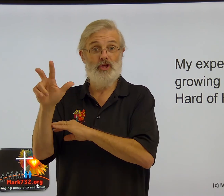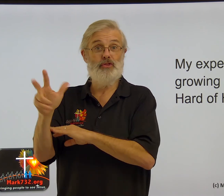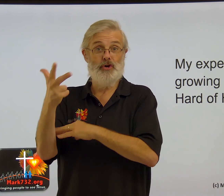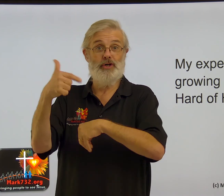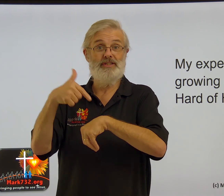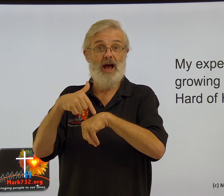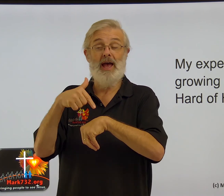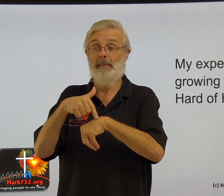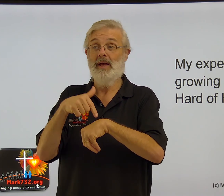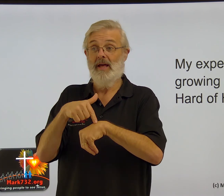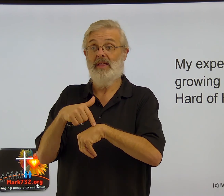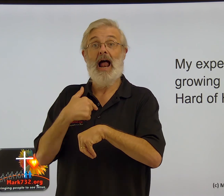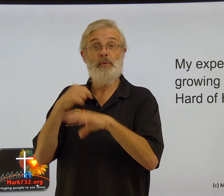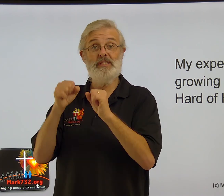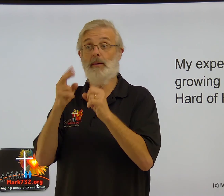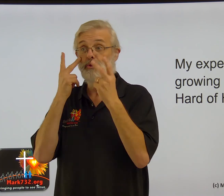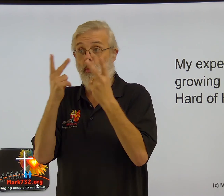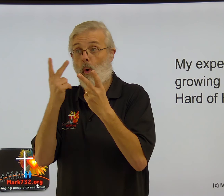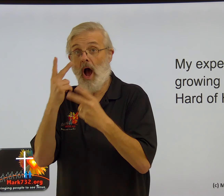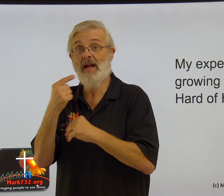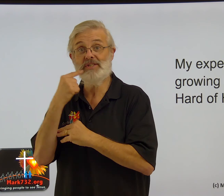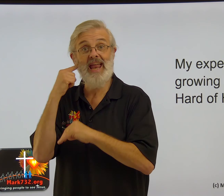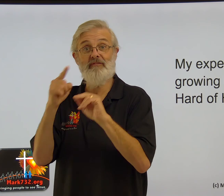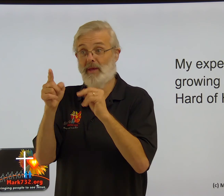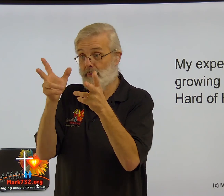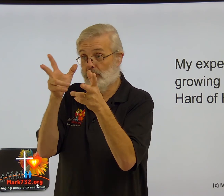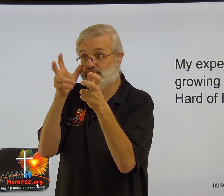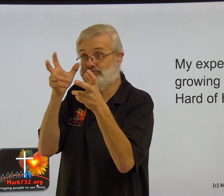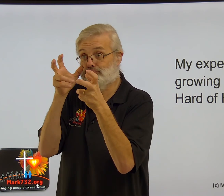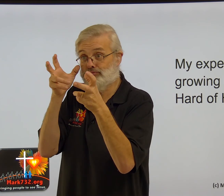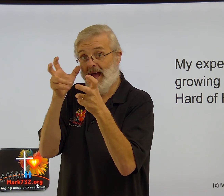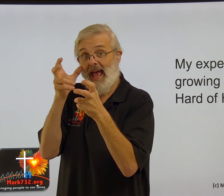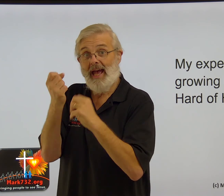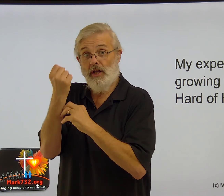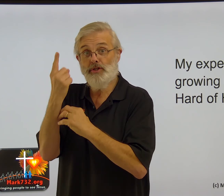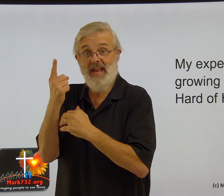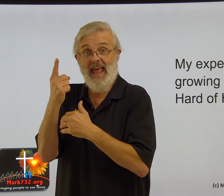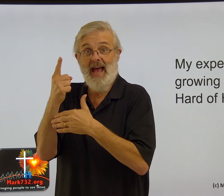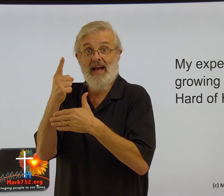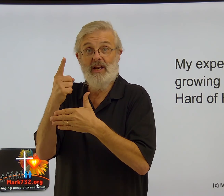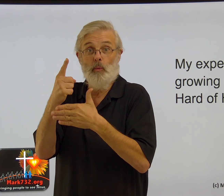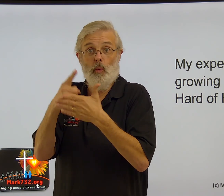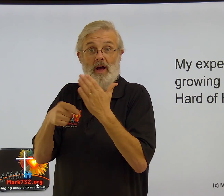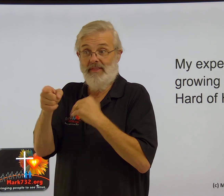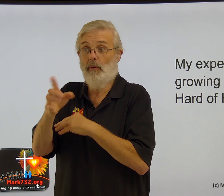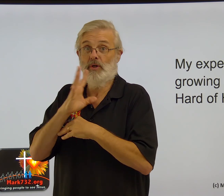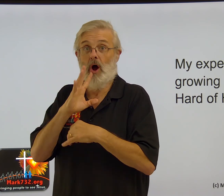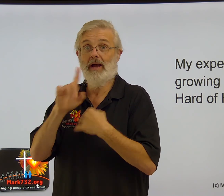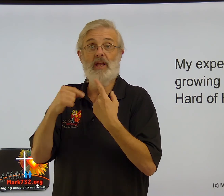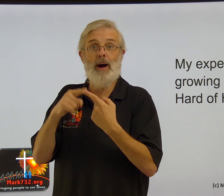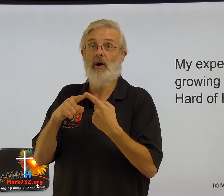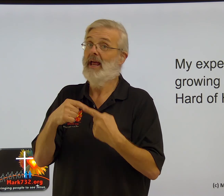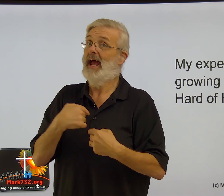third time that I was able to watch deaf people and understand what they were talking about. And I did